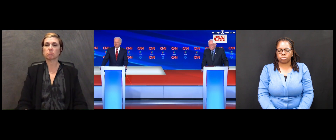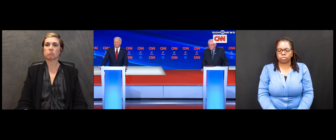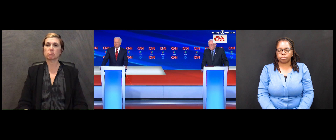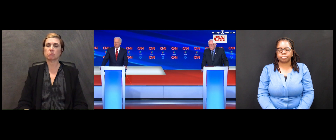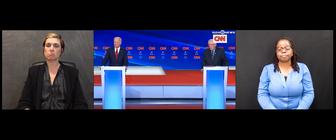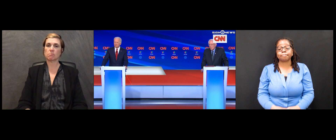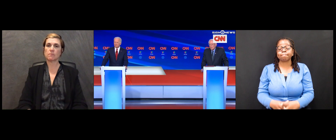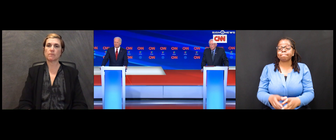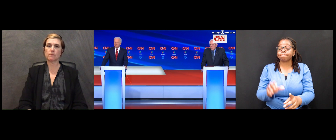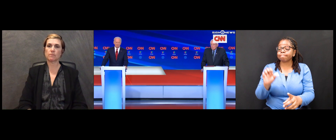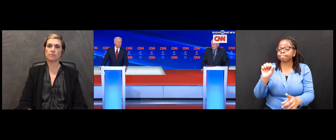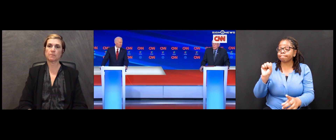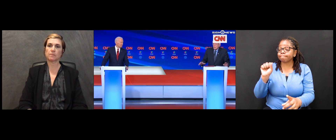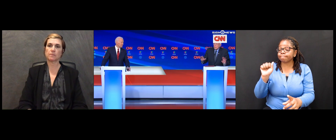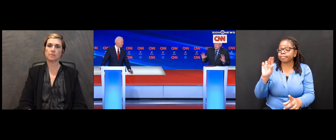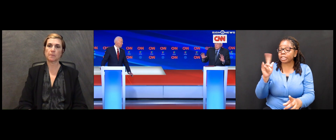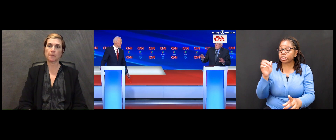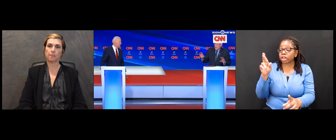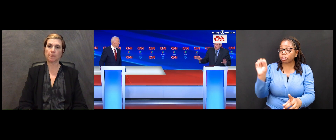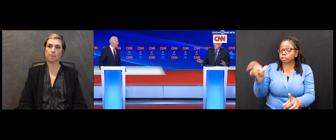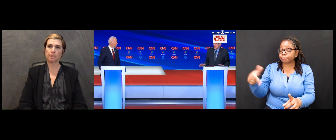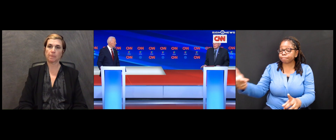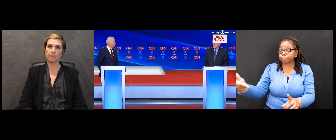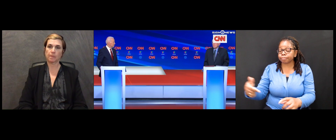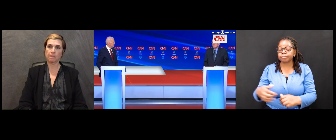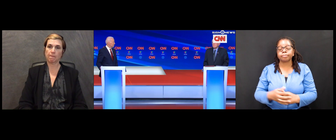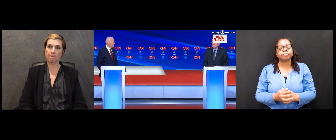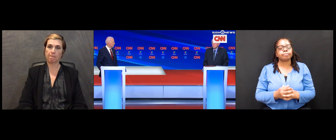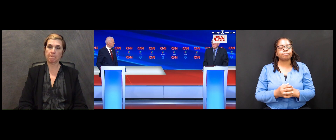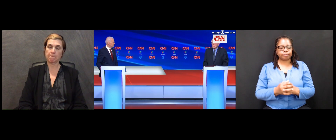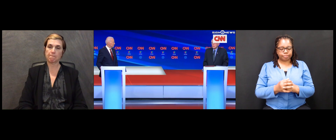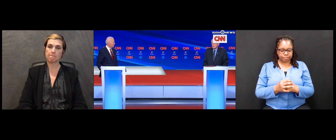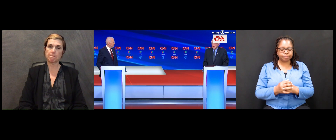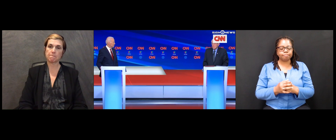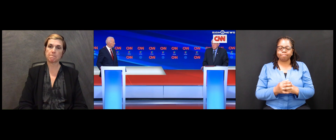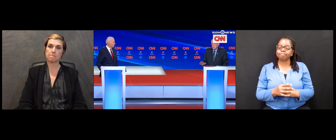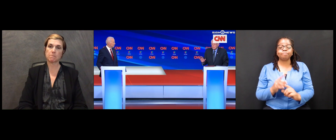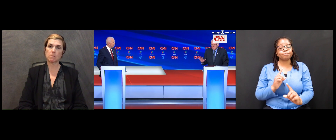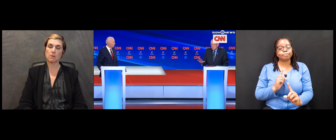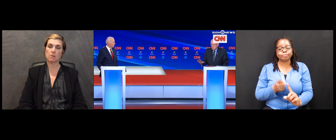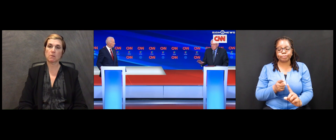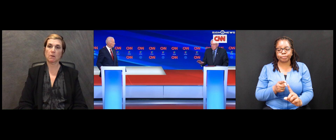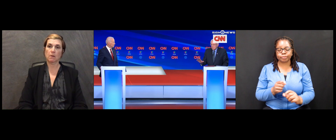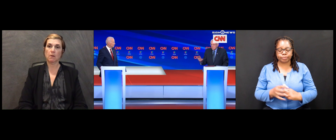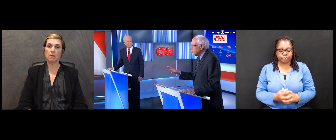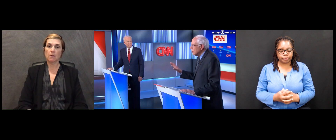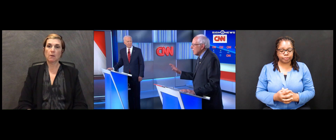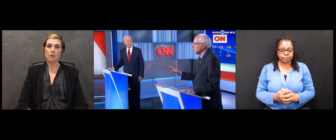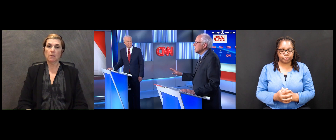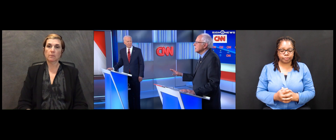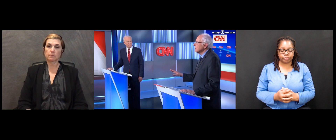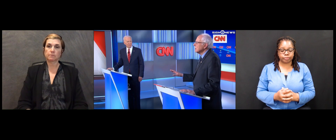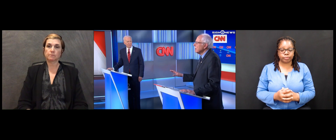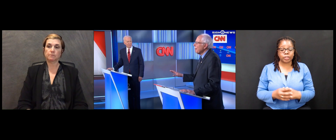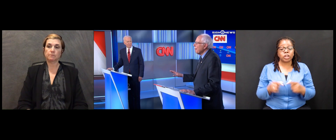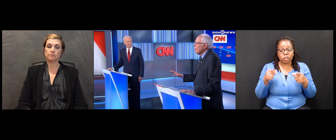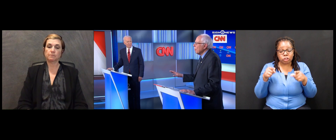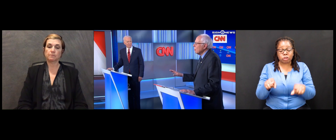Senator Sanders? Well, the bottom line here is that in the midst of this